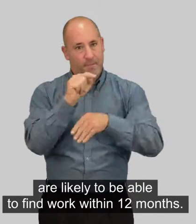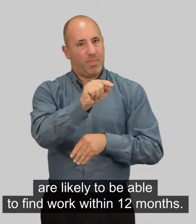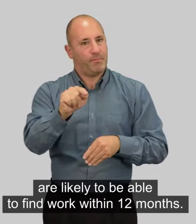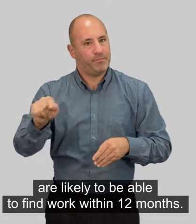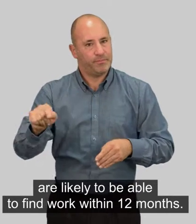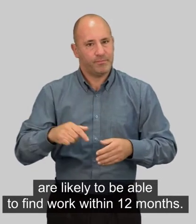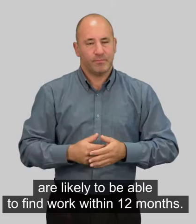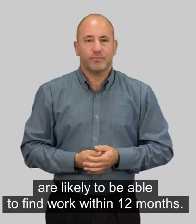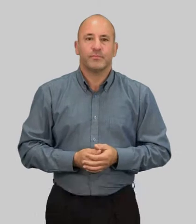months.